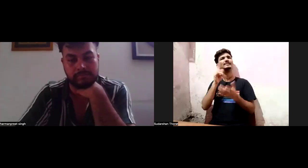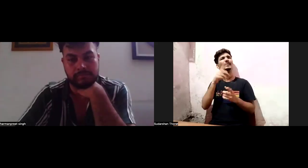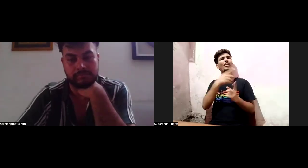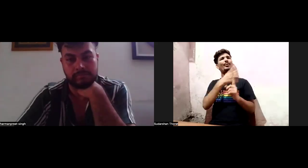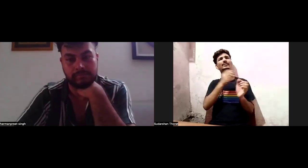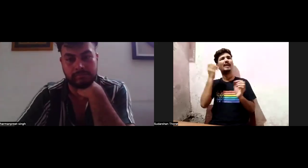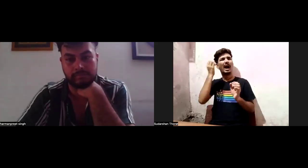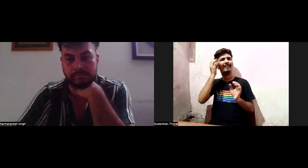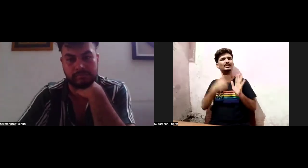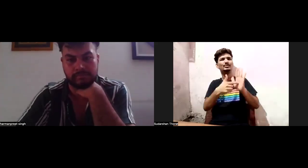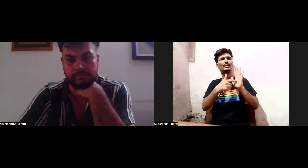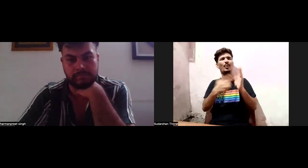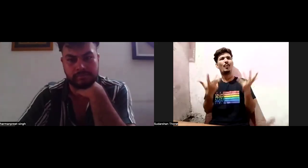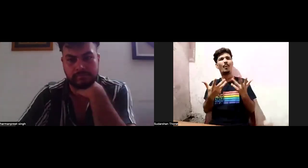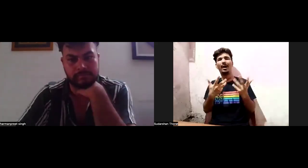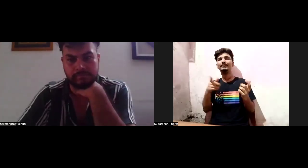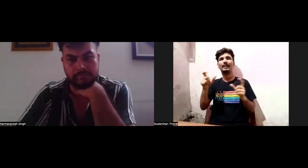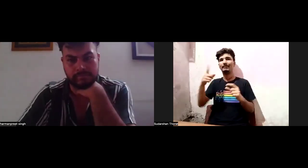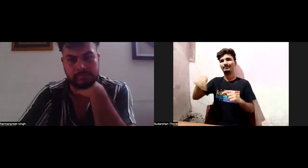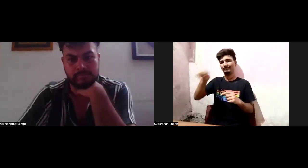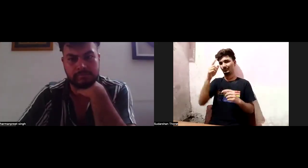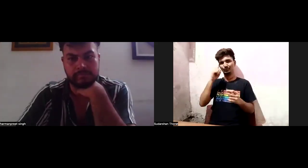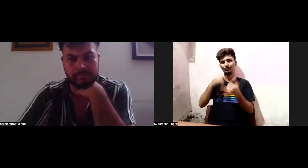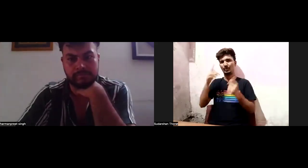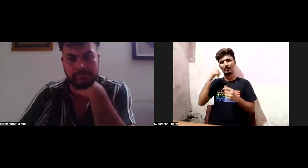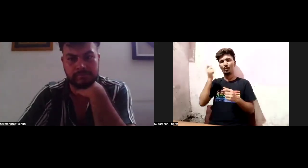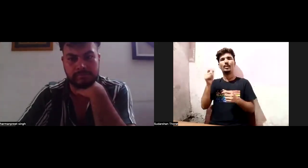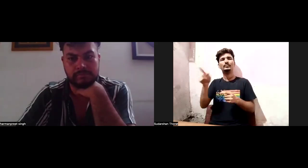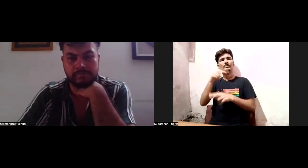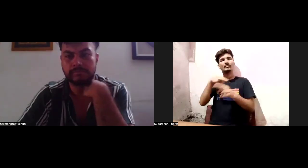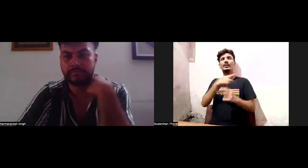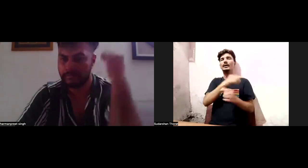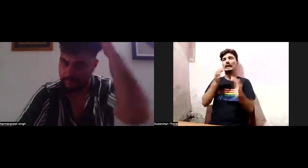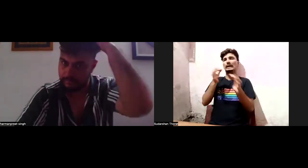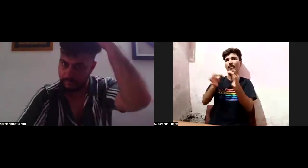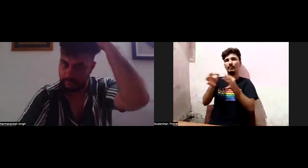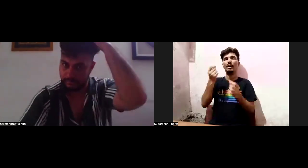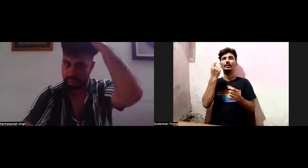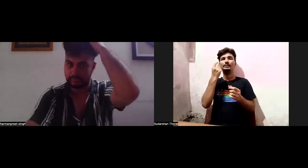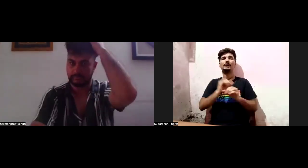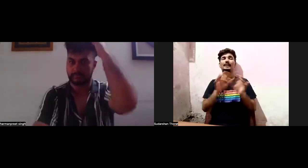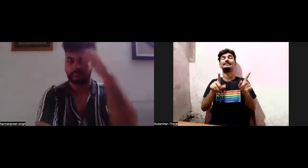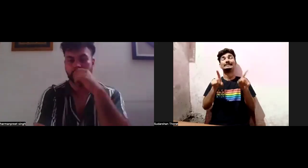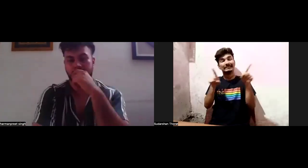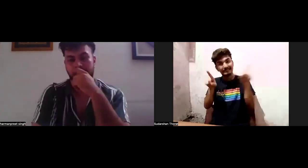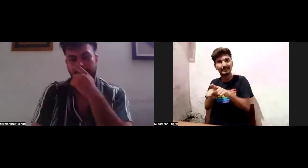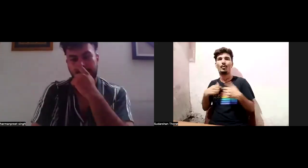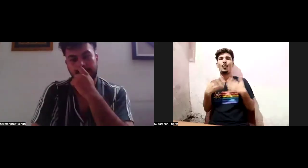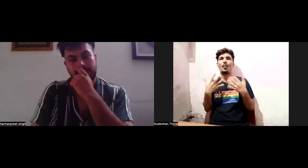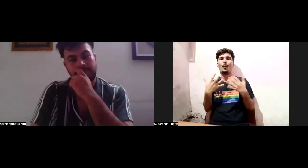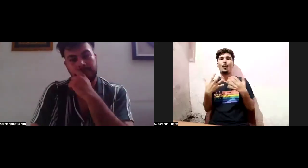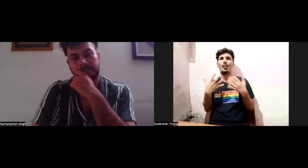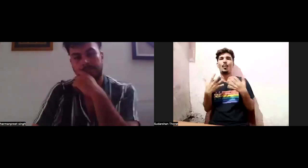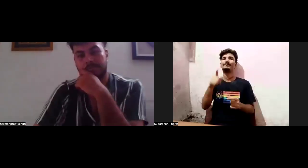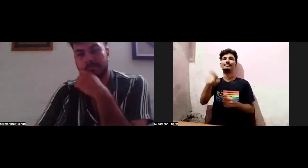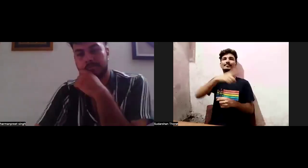government doctors. That is data is very less because they are not explaining or spreading across any